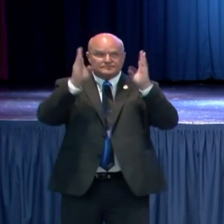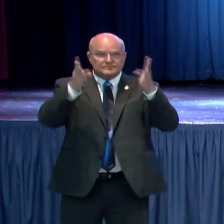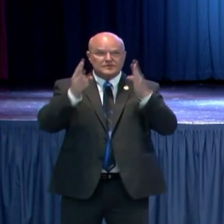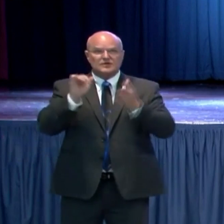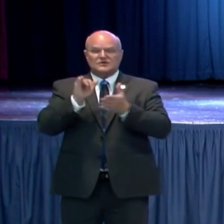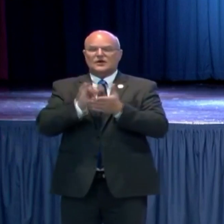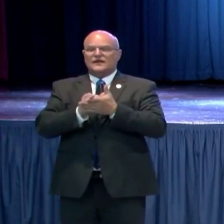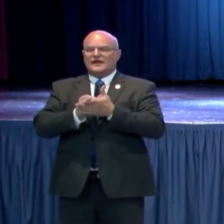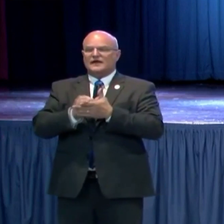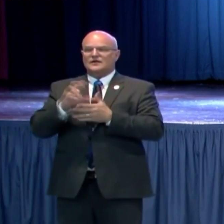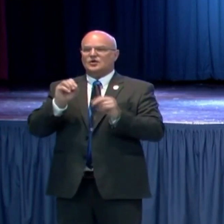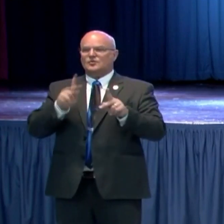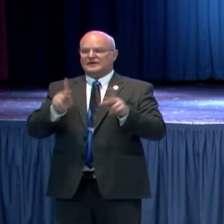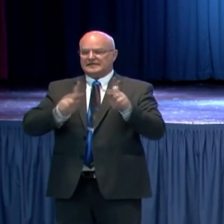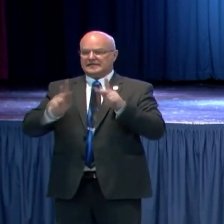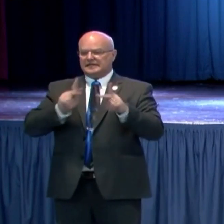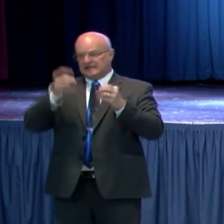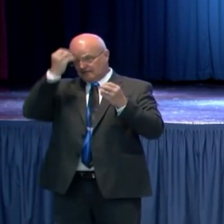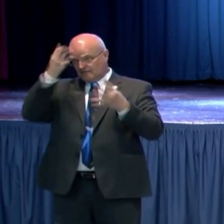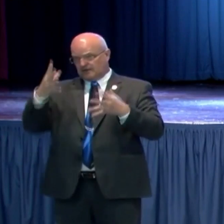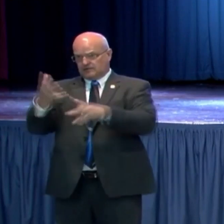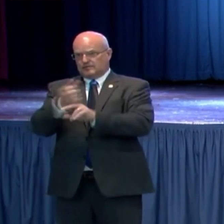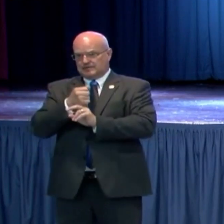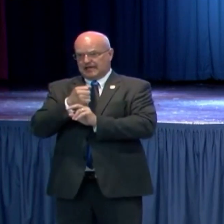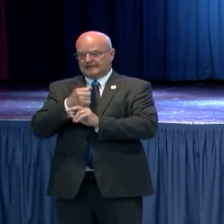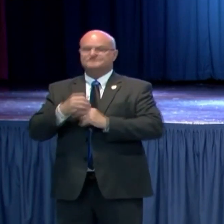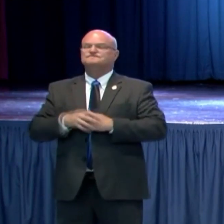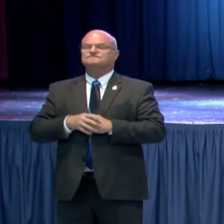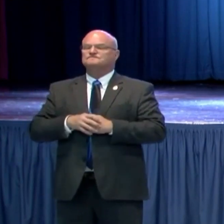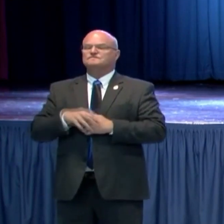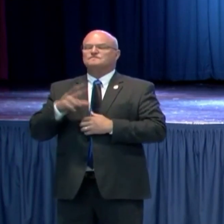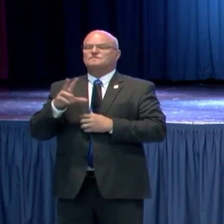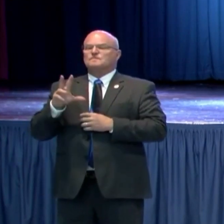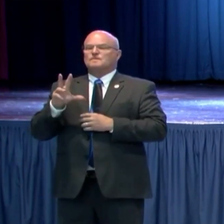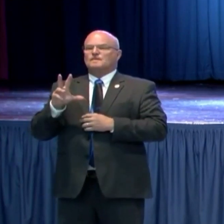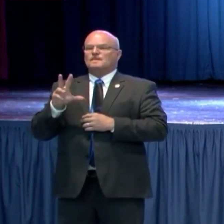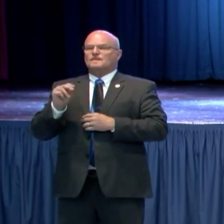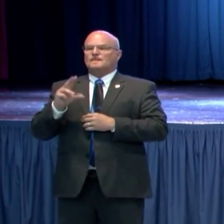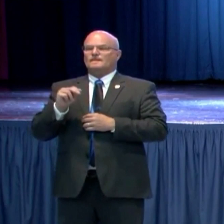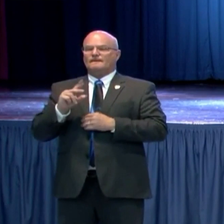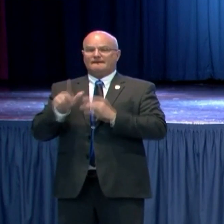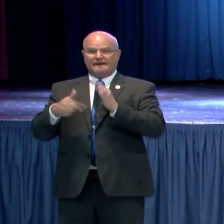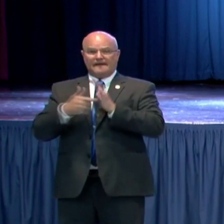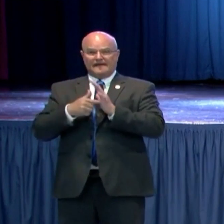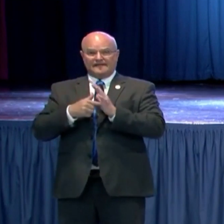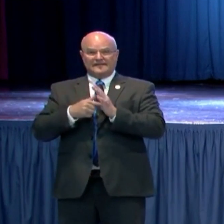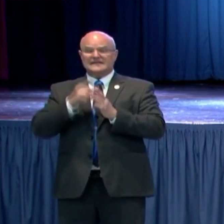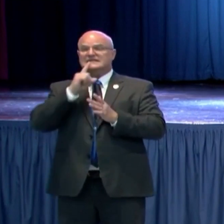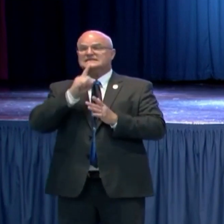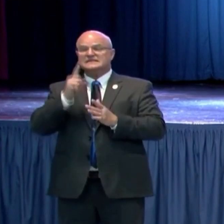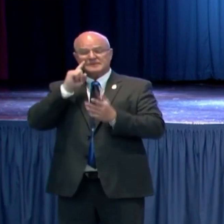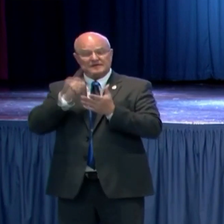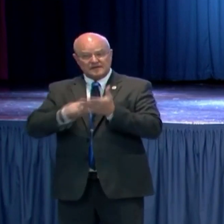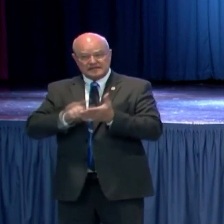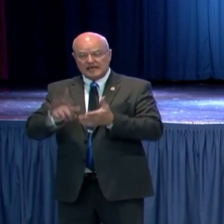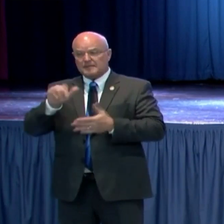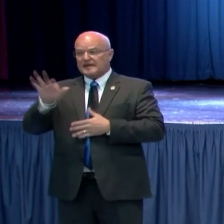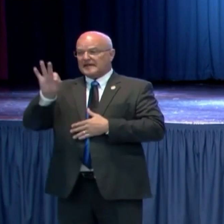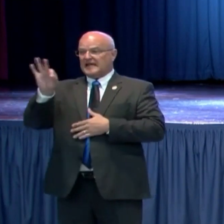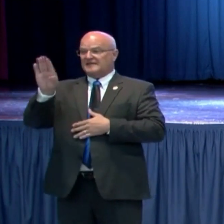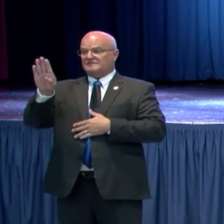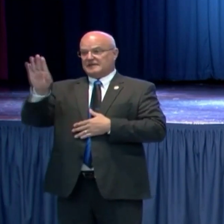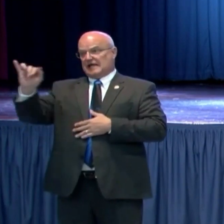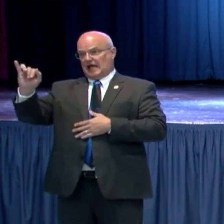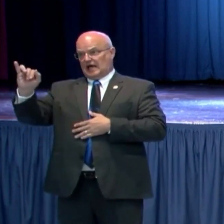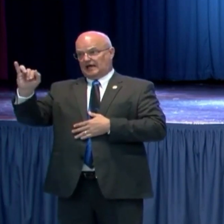attention so that no one's information was actually obtained? No, this matter is being investigated by the